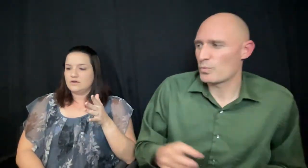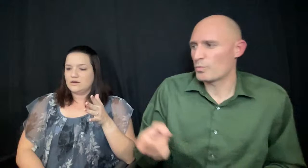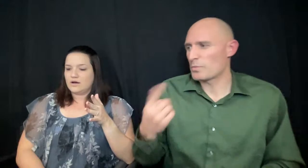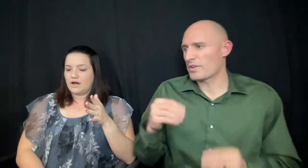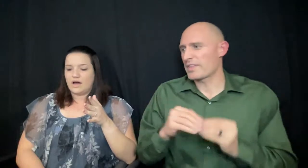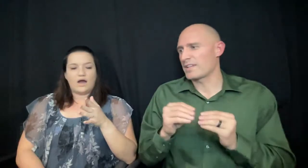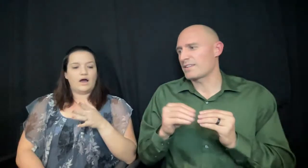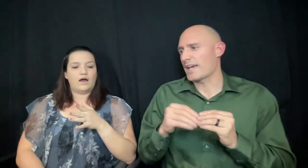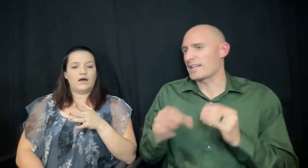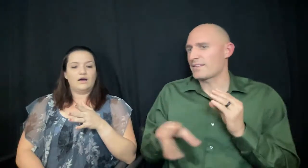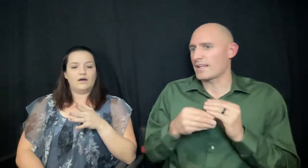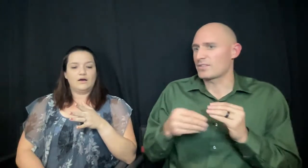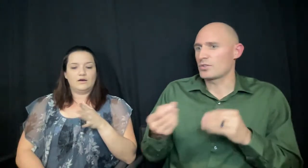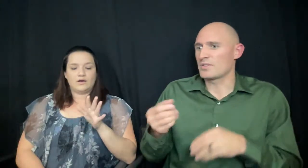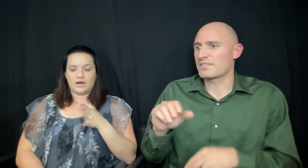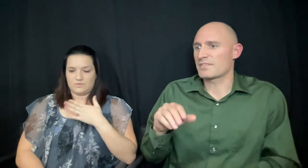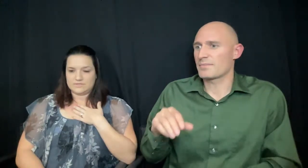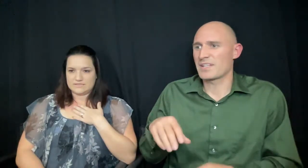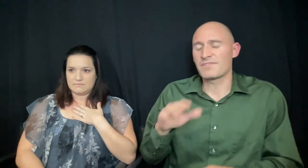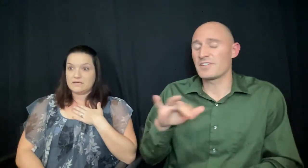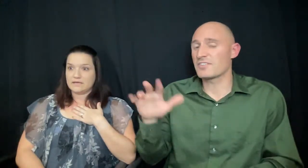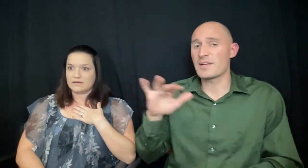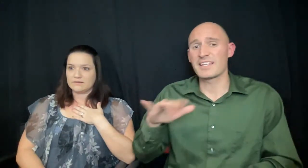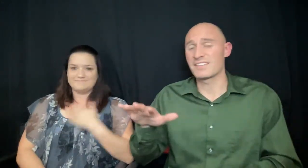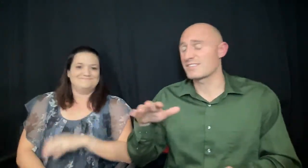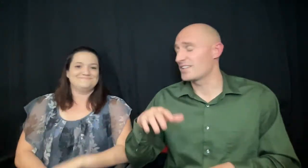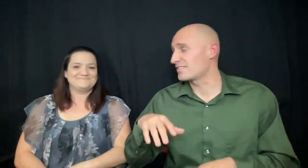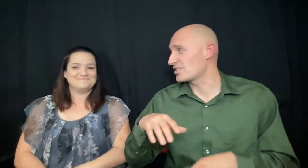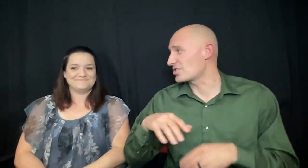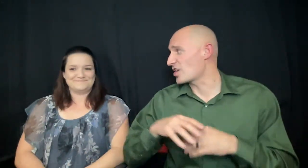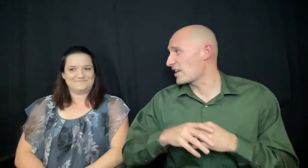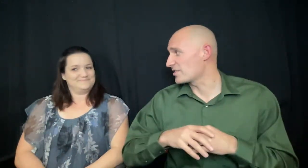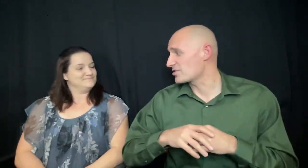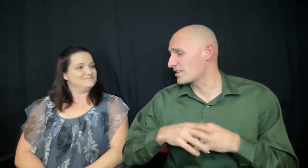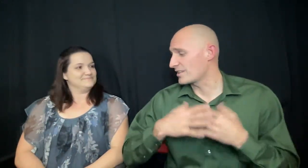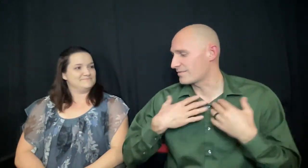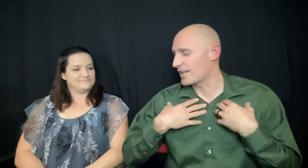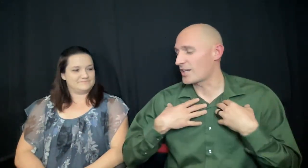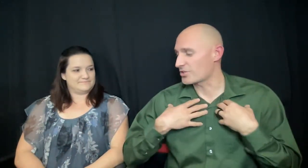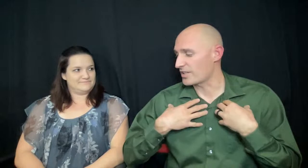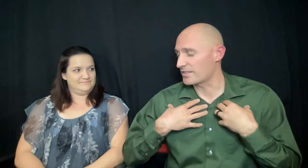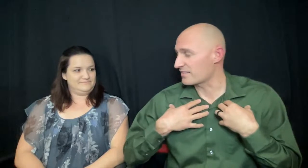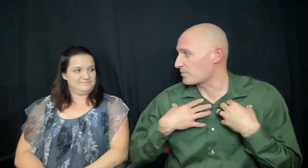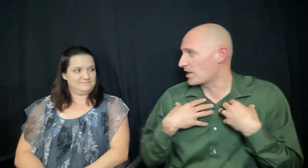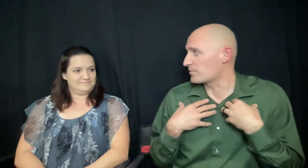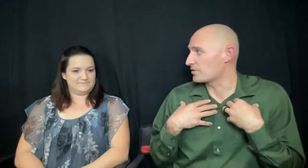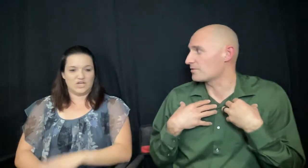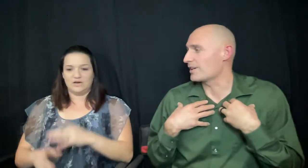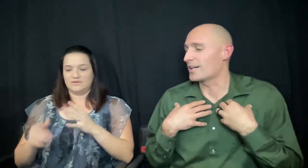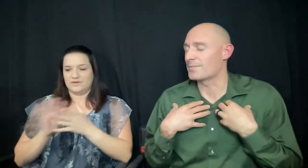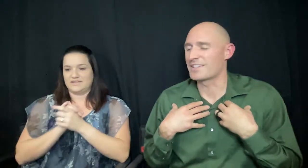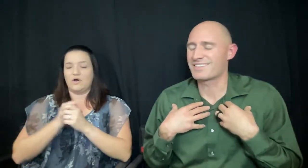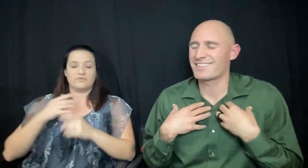One more thing to add to that too is because fingerspelling is such a challenge, and I'll try not to simcom too. No, okay. Oh, that's